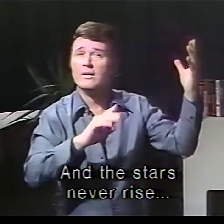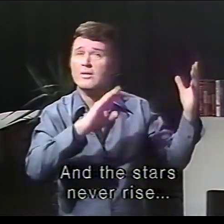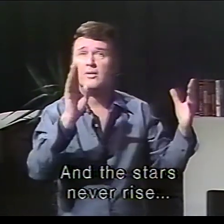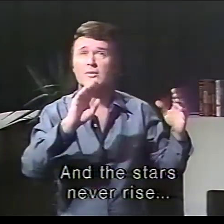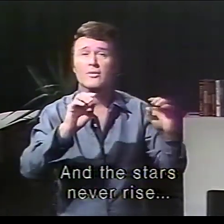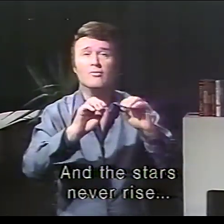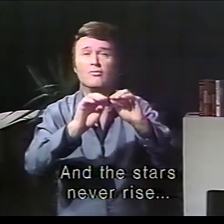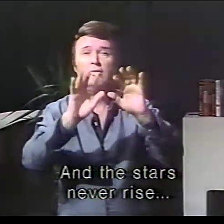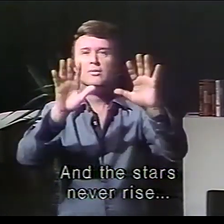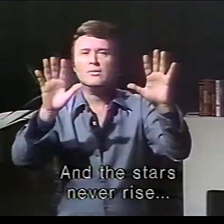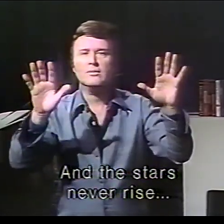never rise,